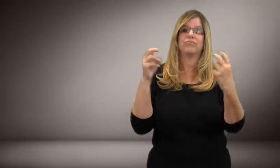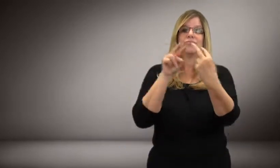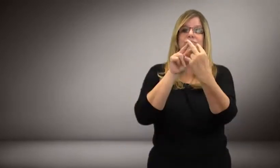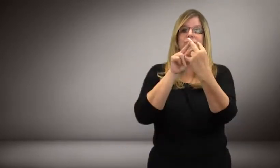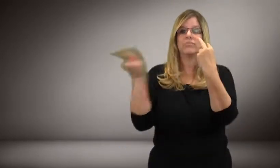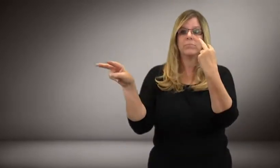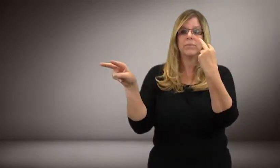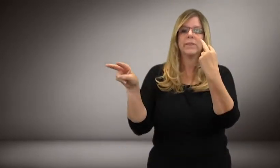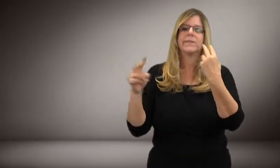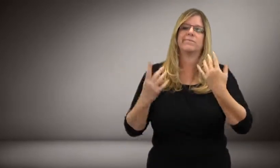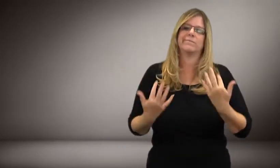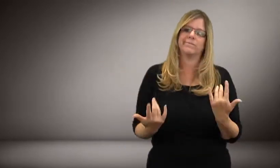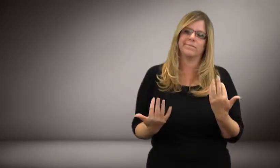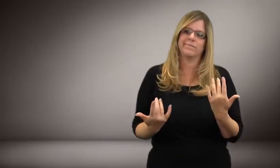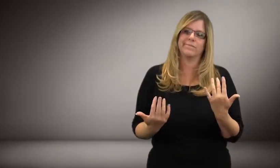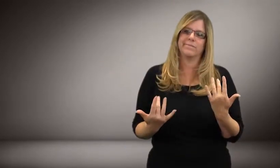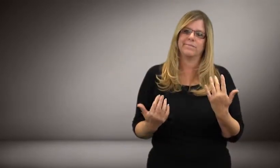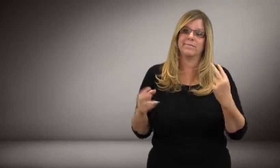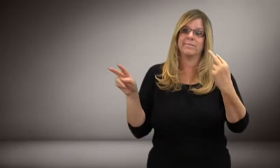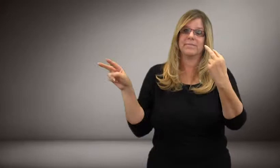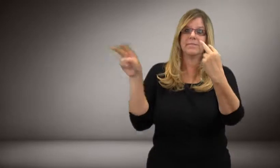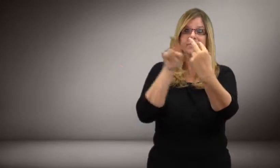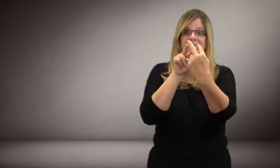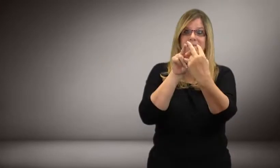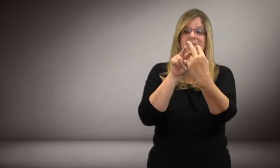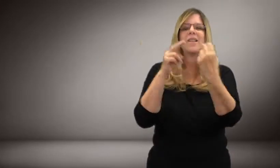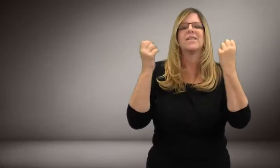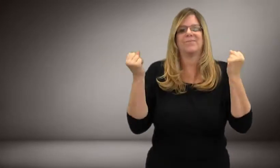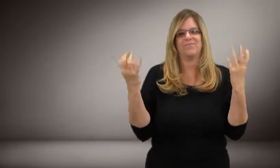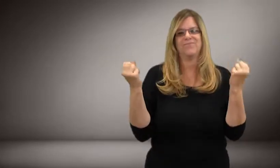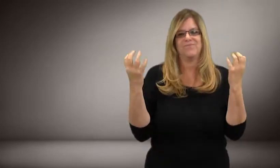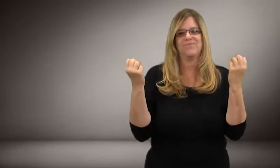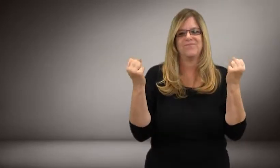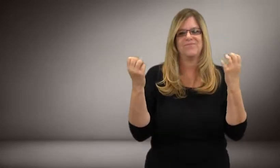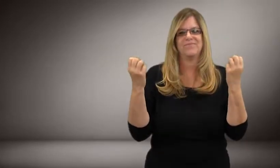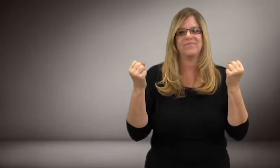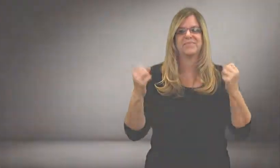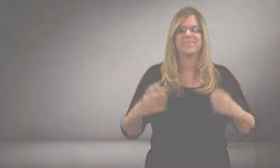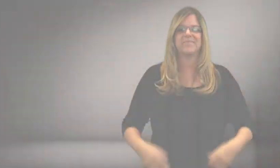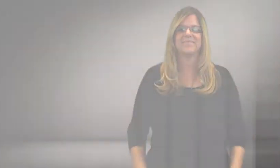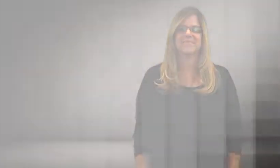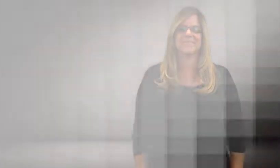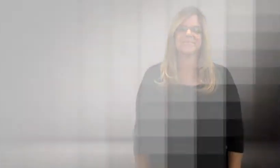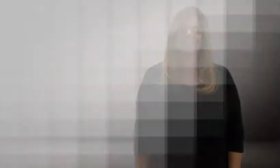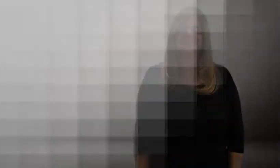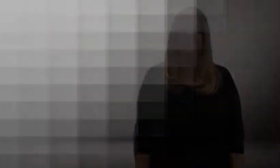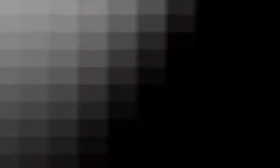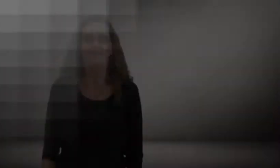are signing, if that eye contact is broken, they will wait for the participant to make that eye contact again and continue